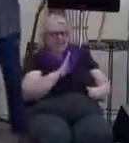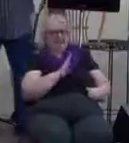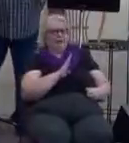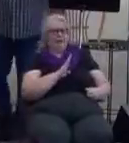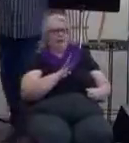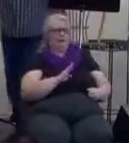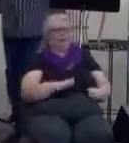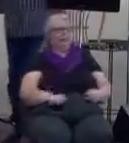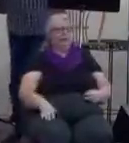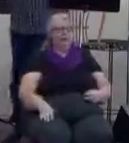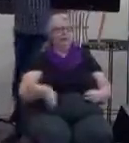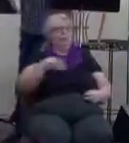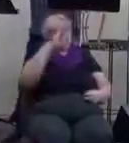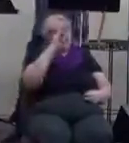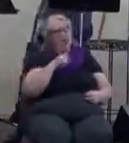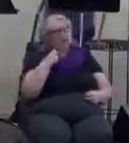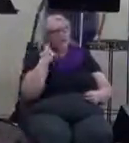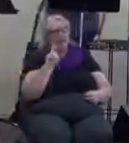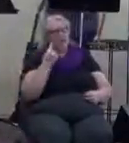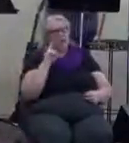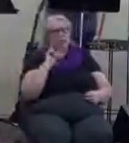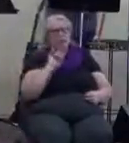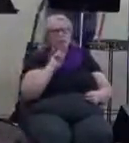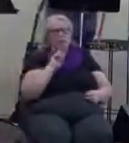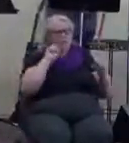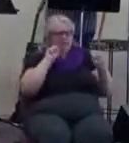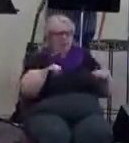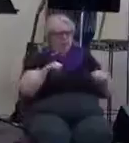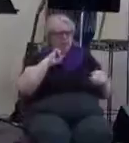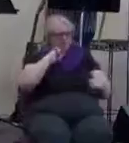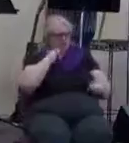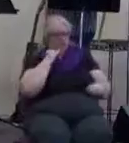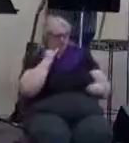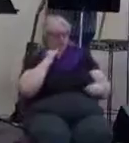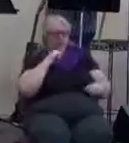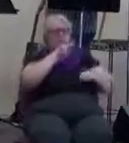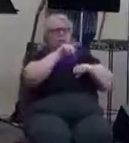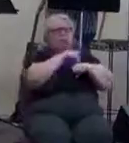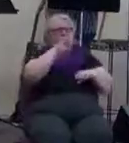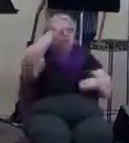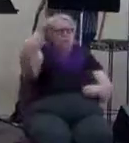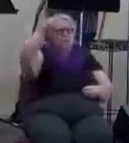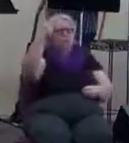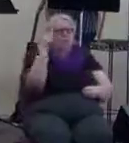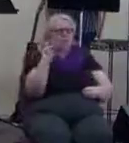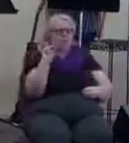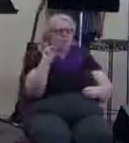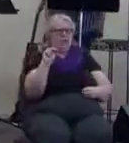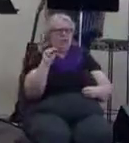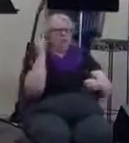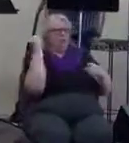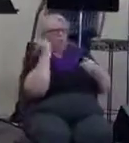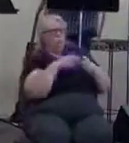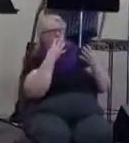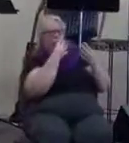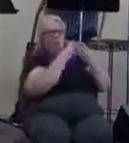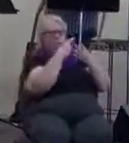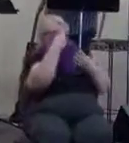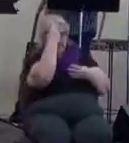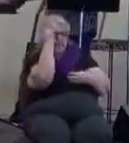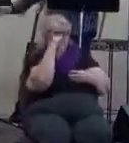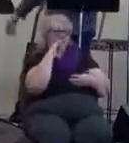God is the only one that can be jealous. Peter and John are in bondage because of this jealousy. What